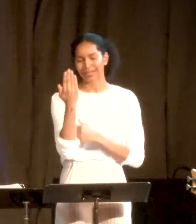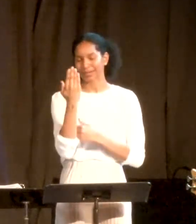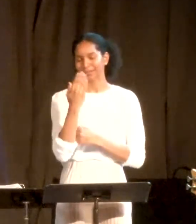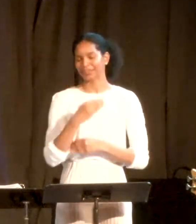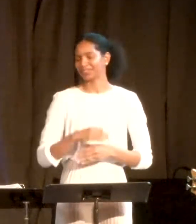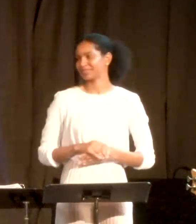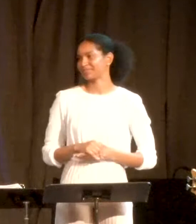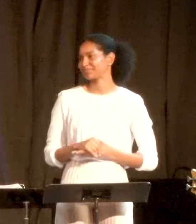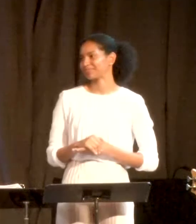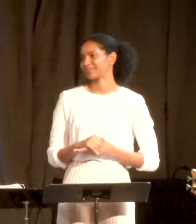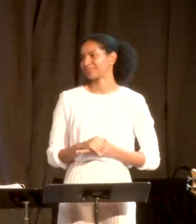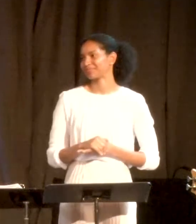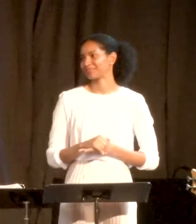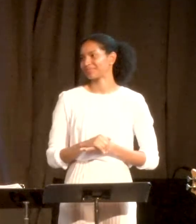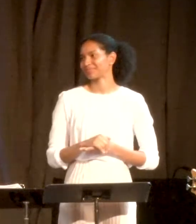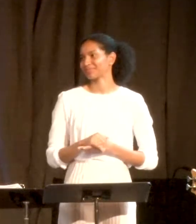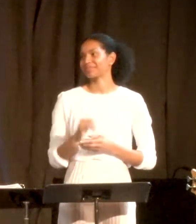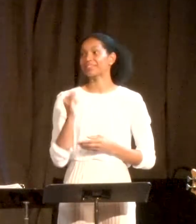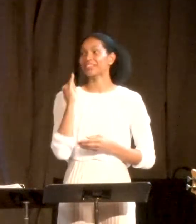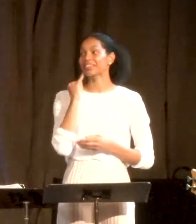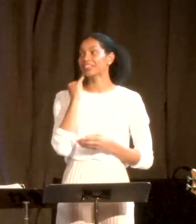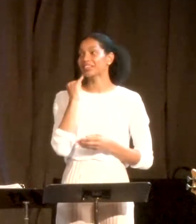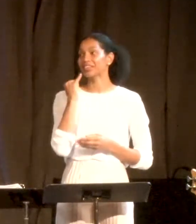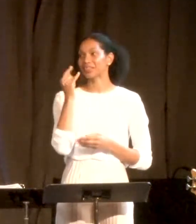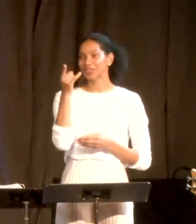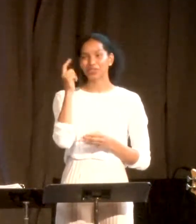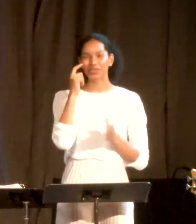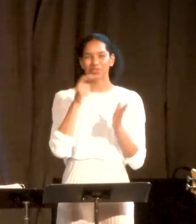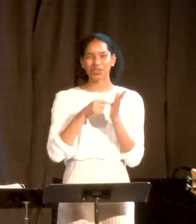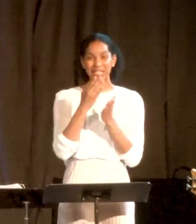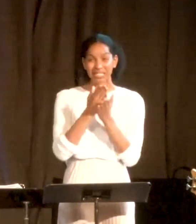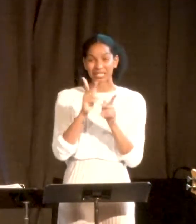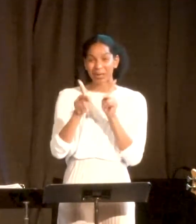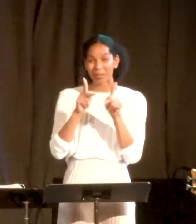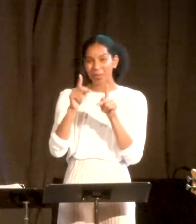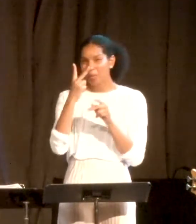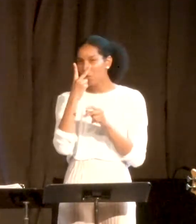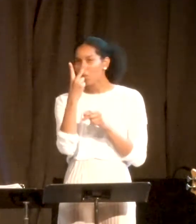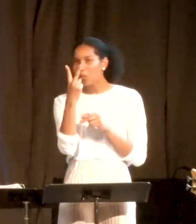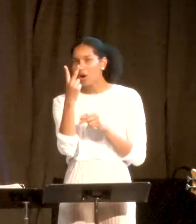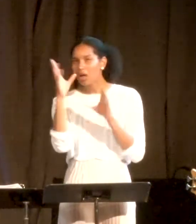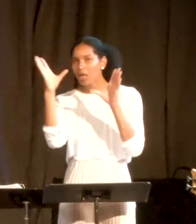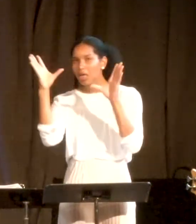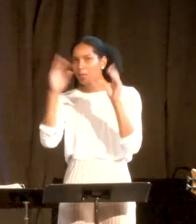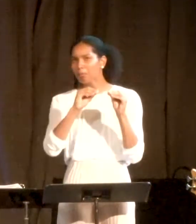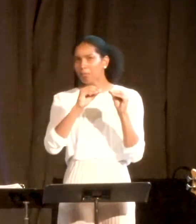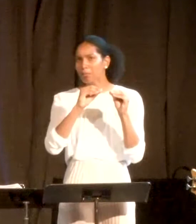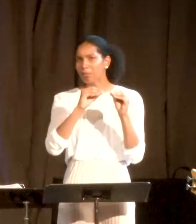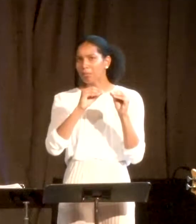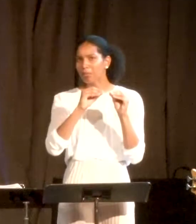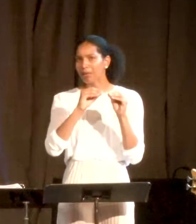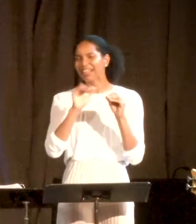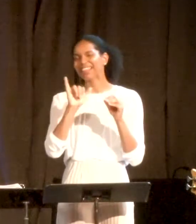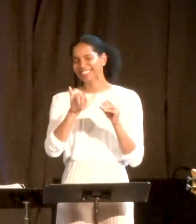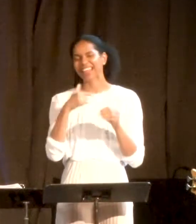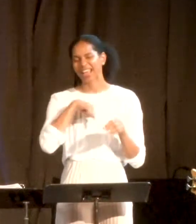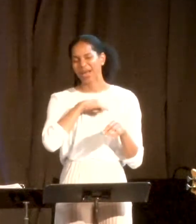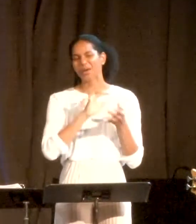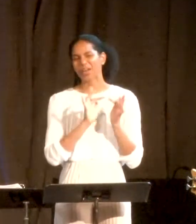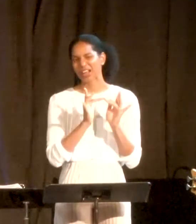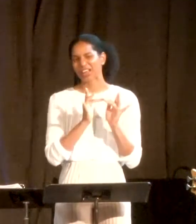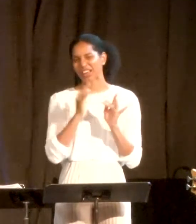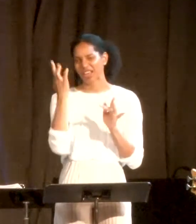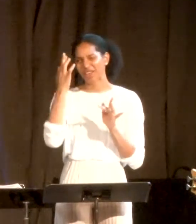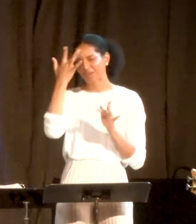So if you know some people that were watching and got cut off, that's our internet provider